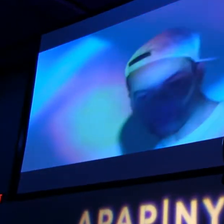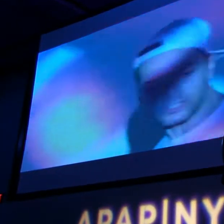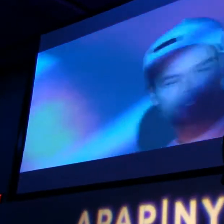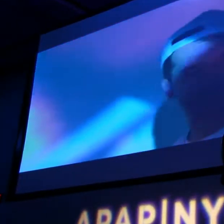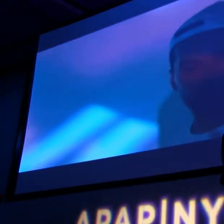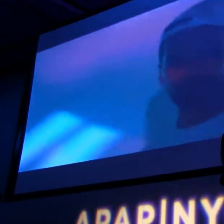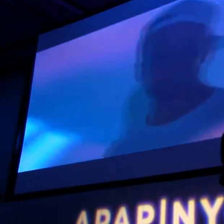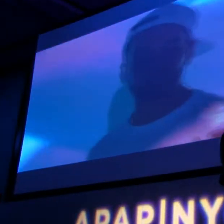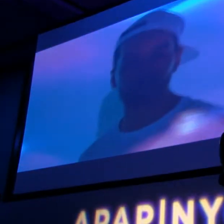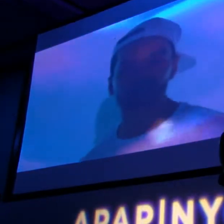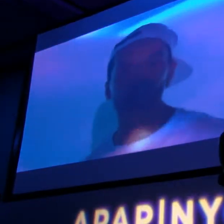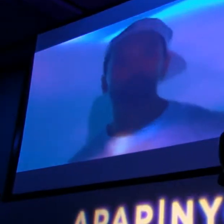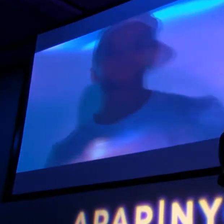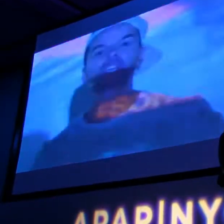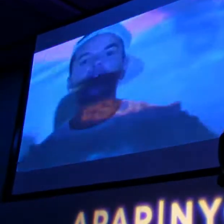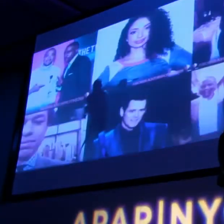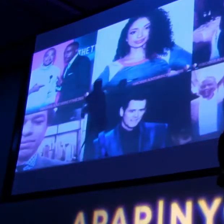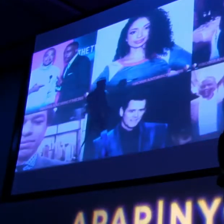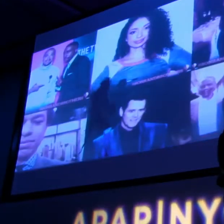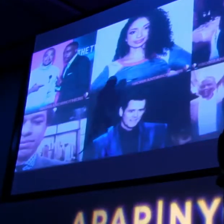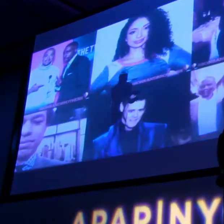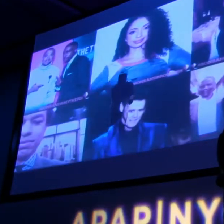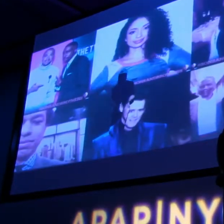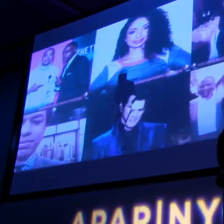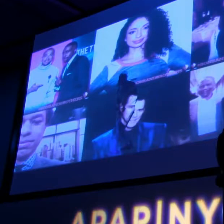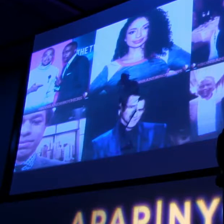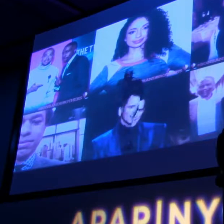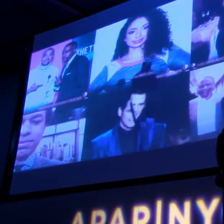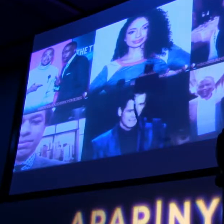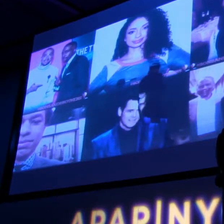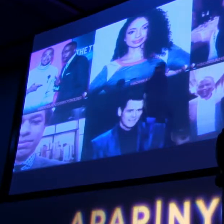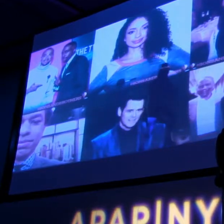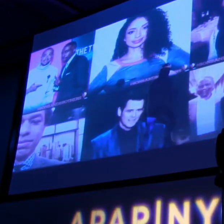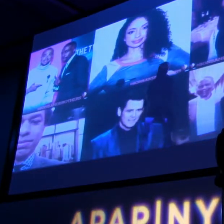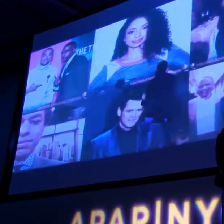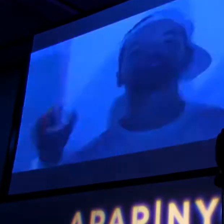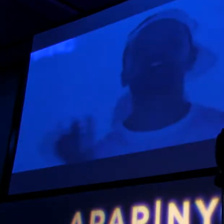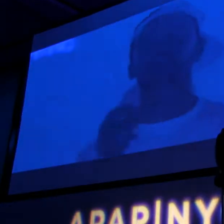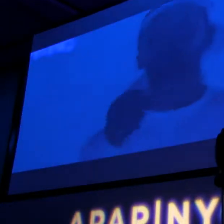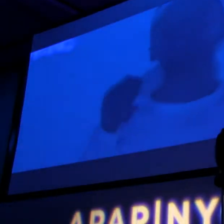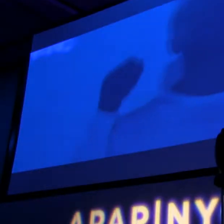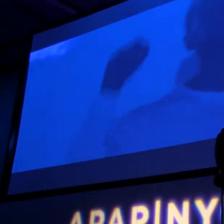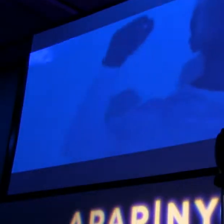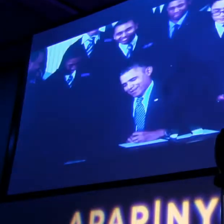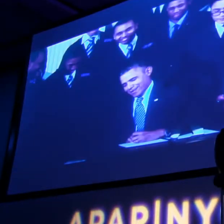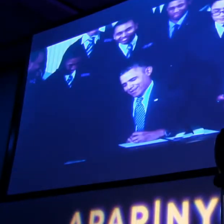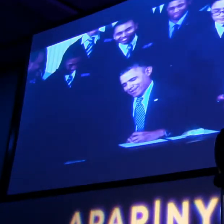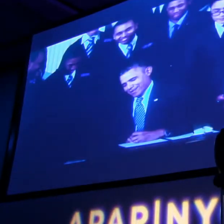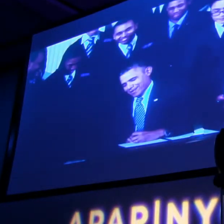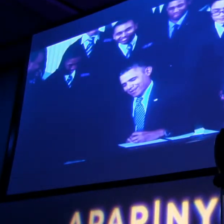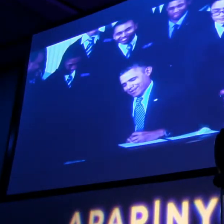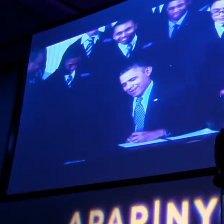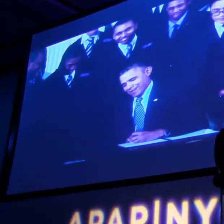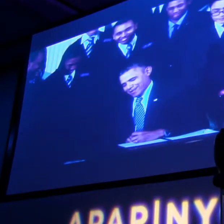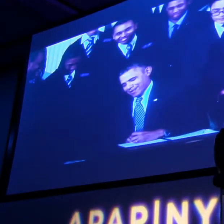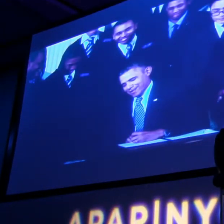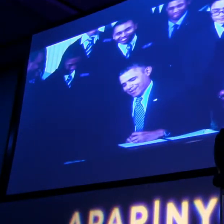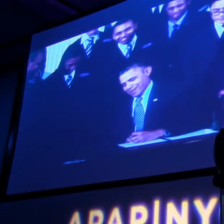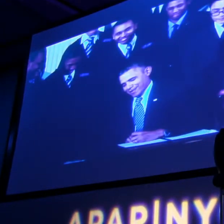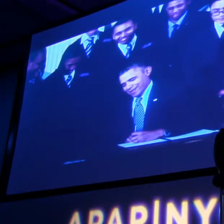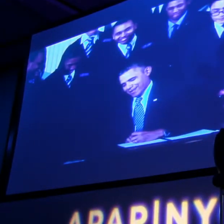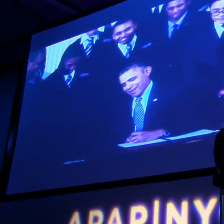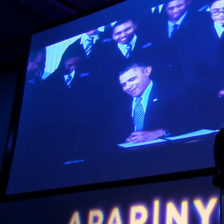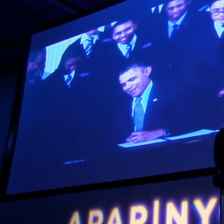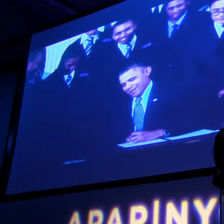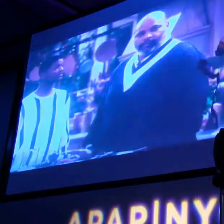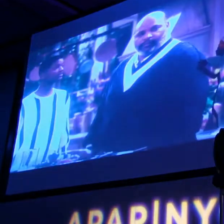happy songs and a pin with the black rose on behalf of brothers keepers, sons and brothers of the concrete jungle where the black rose grows. And